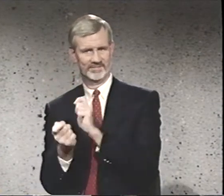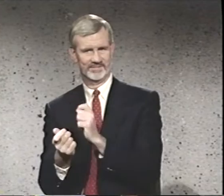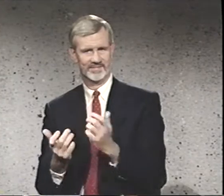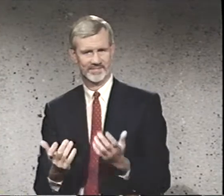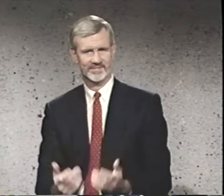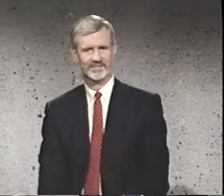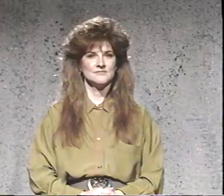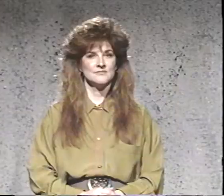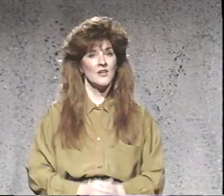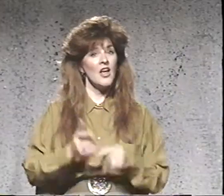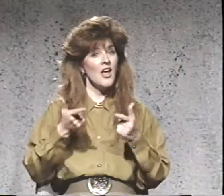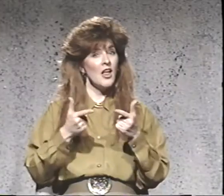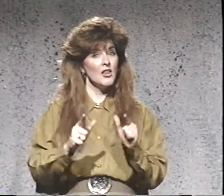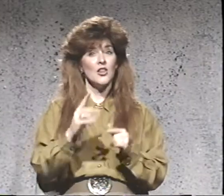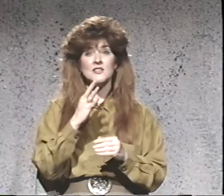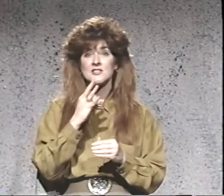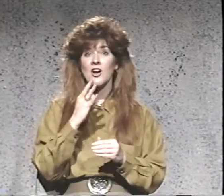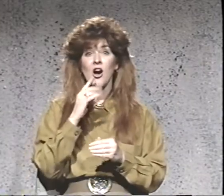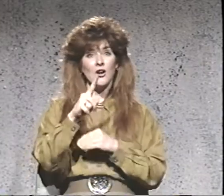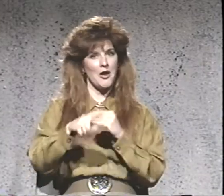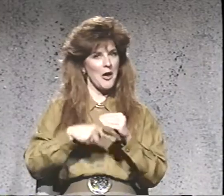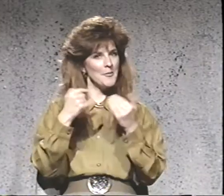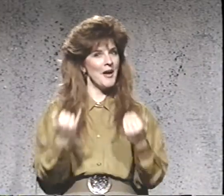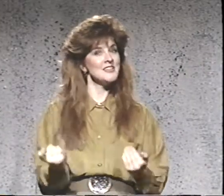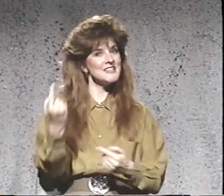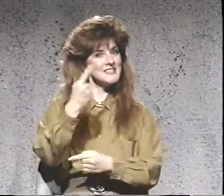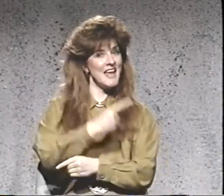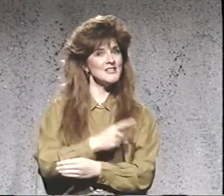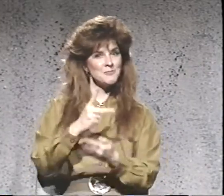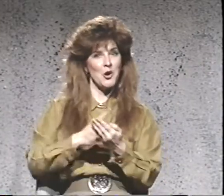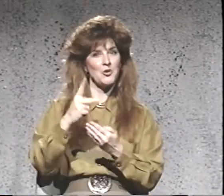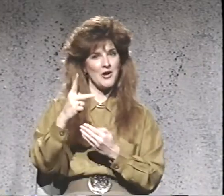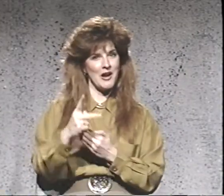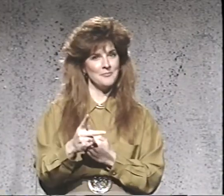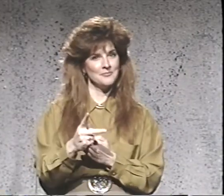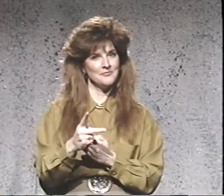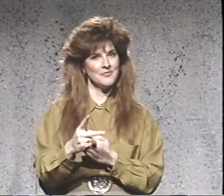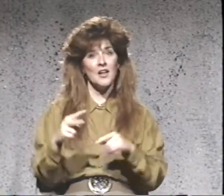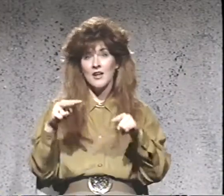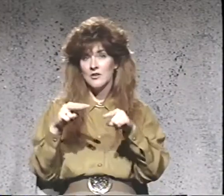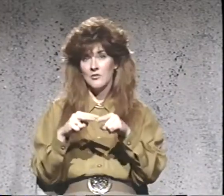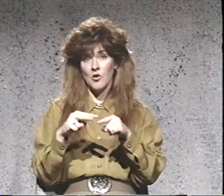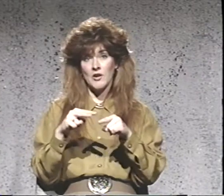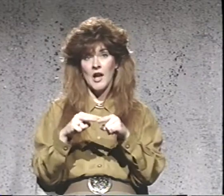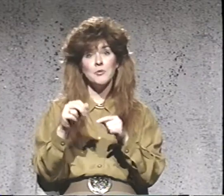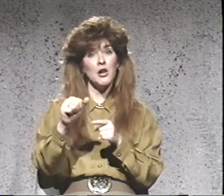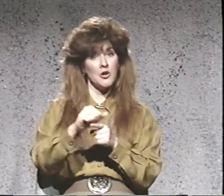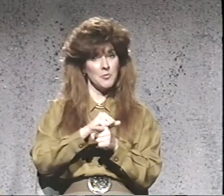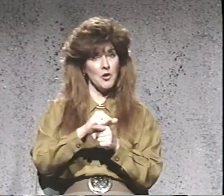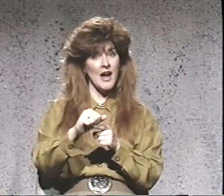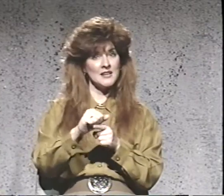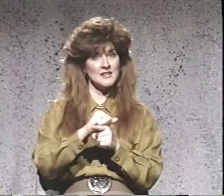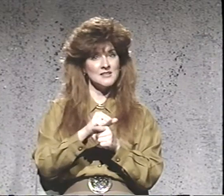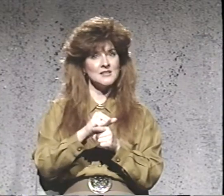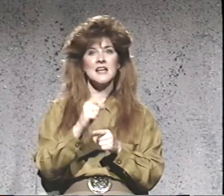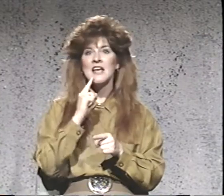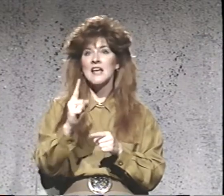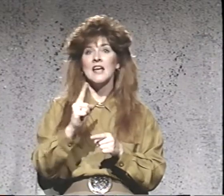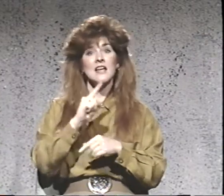change? Let's talk about today's program. The vocabulary practice is